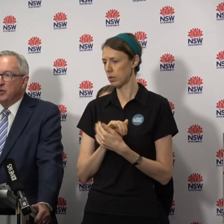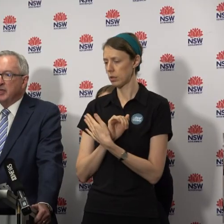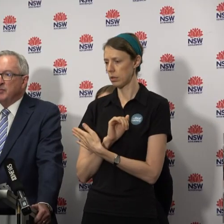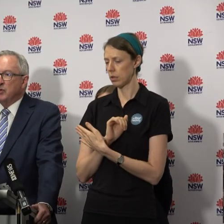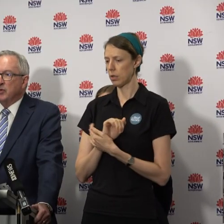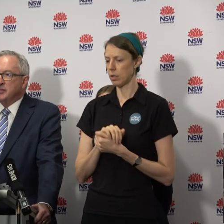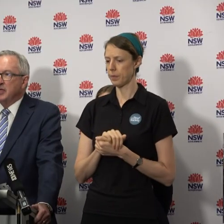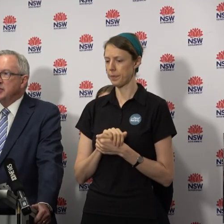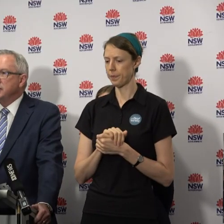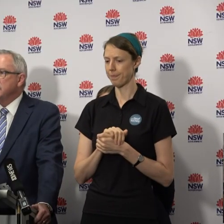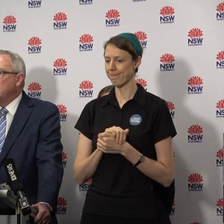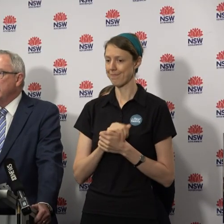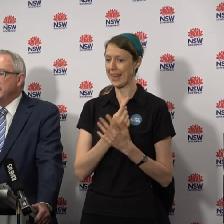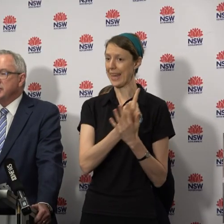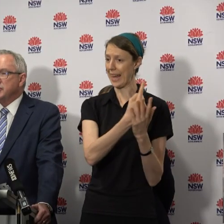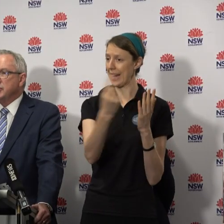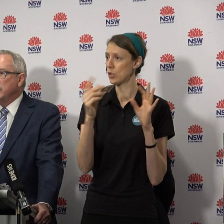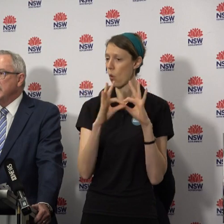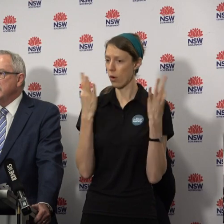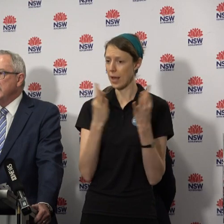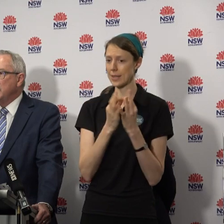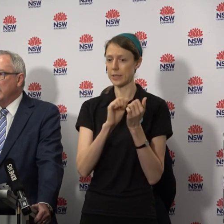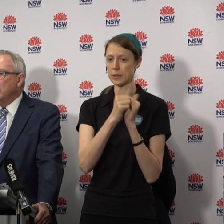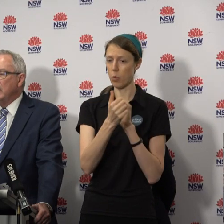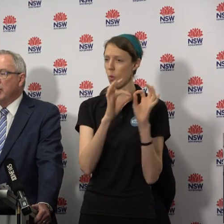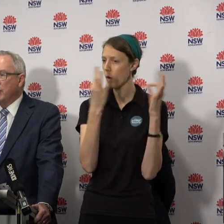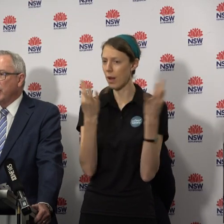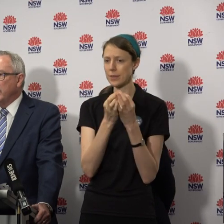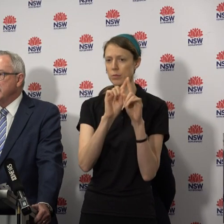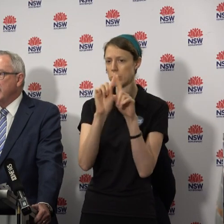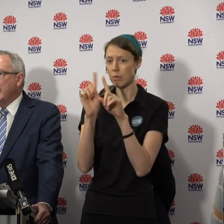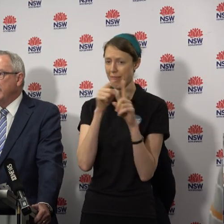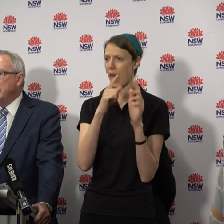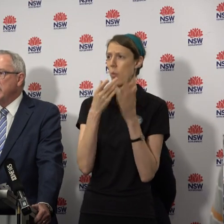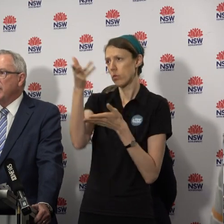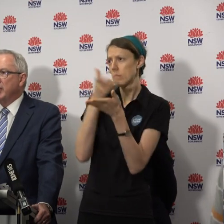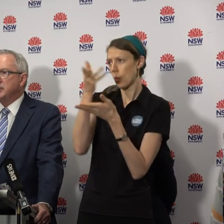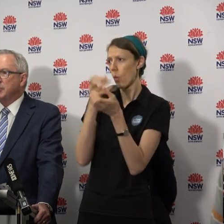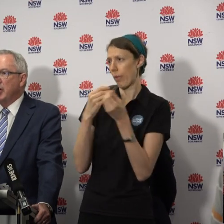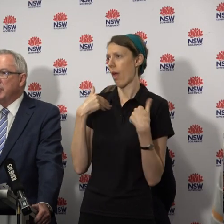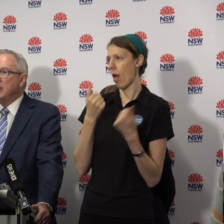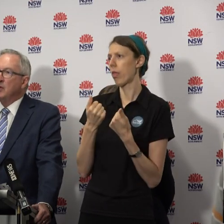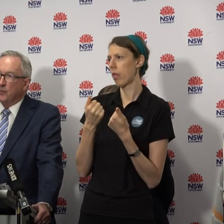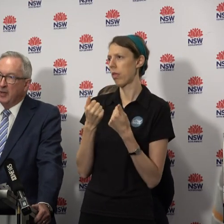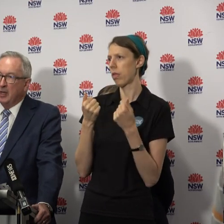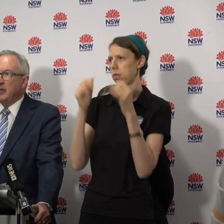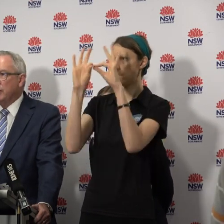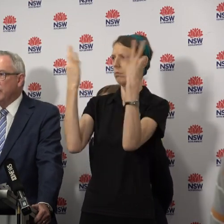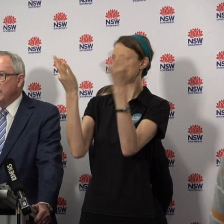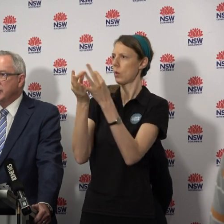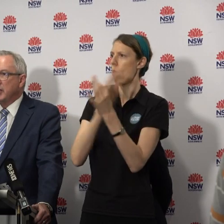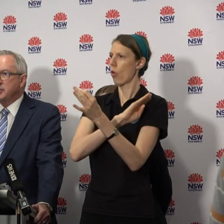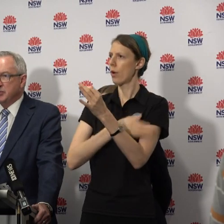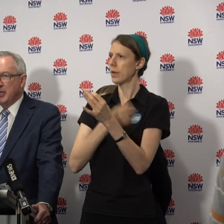those non-government organisations, sporting events, etc., are talking to the health authorities, and they are giving them the advice that's appropriate for now and